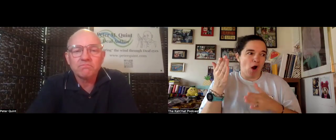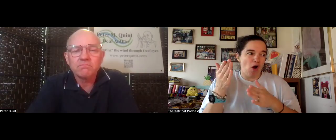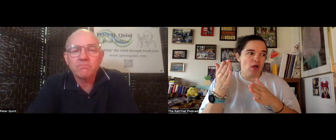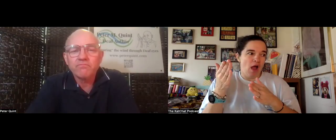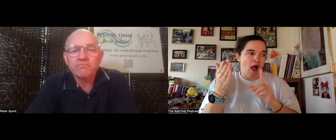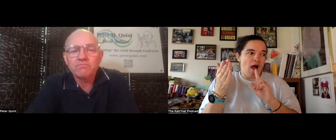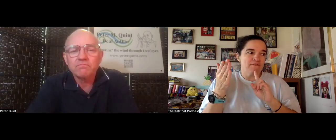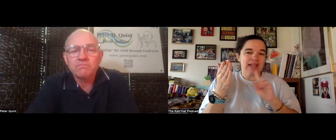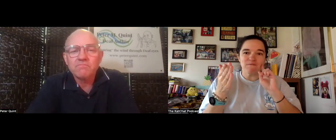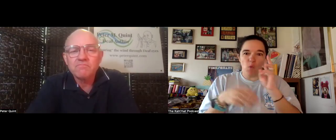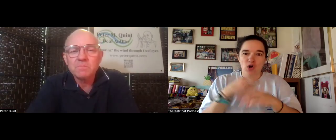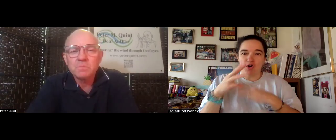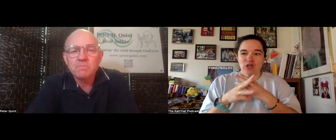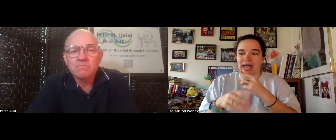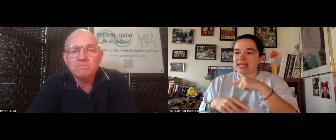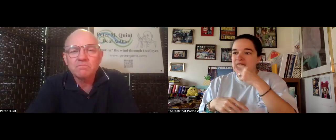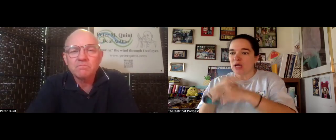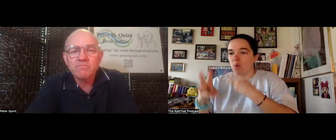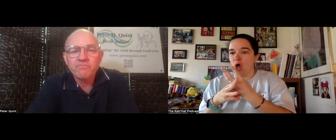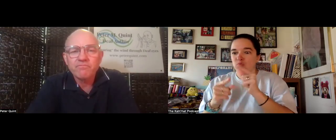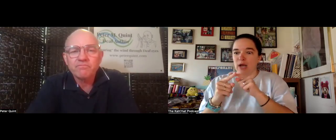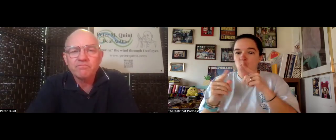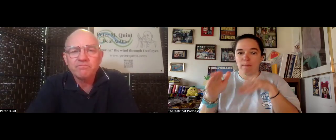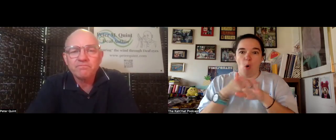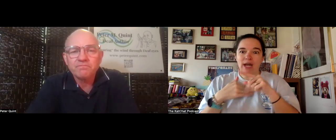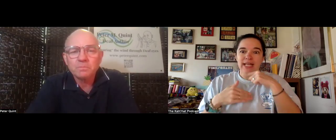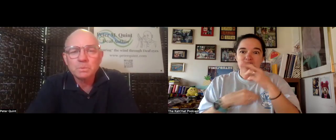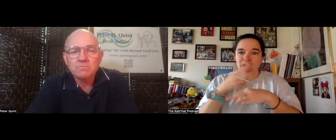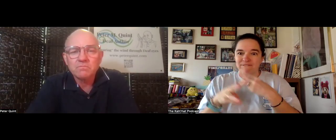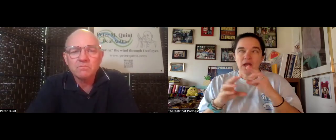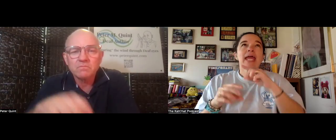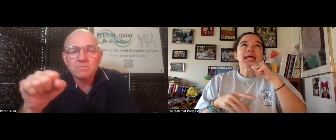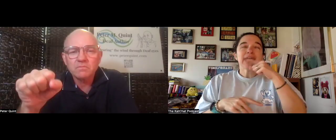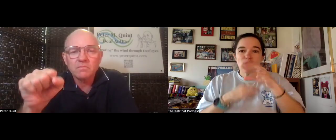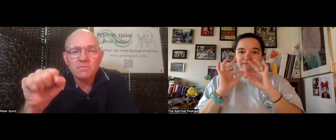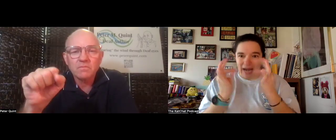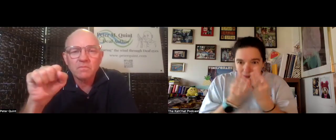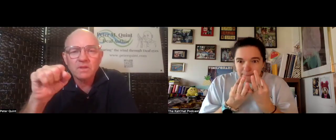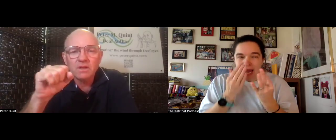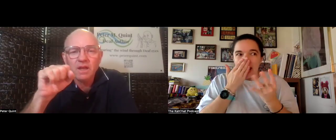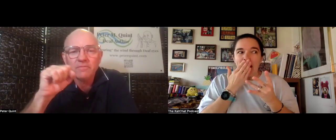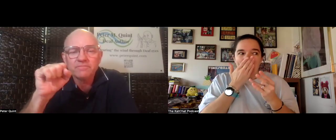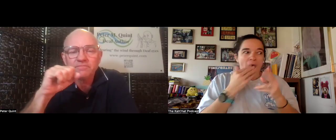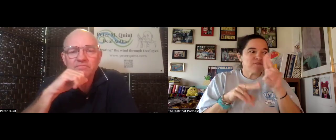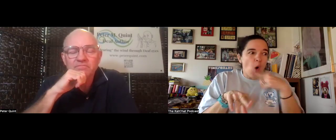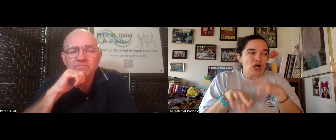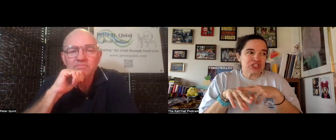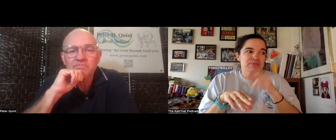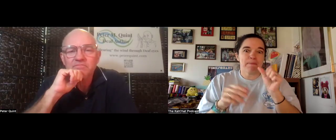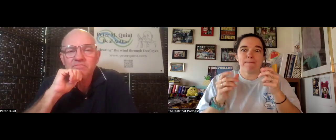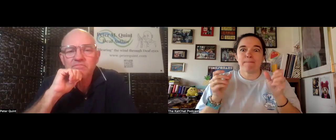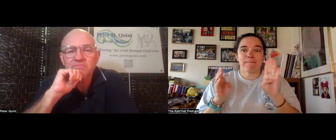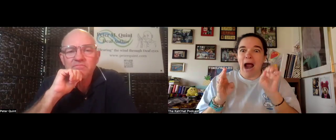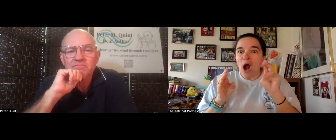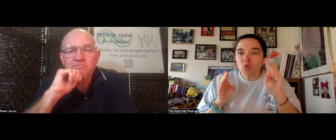Peter Pan of the Dark World and Huey World when you were born in the Huey family. Of course,